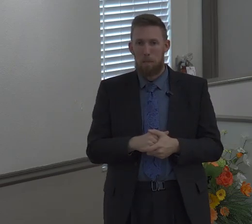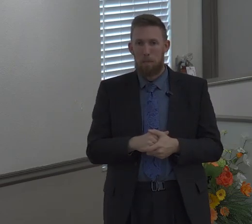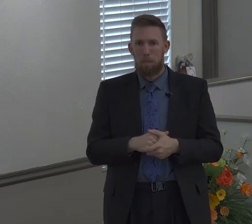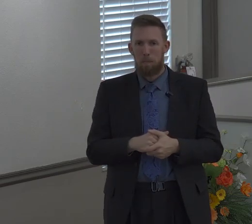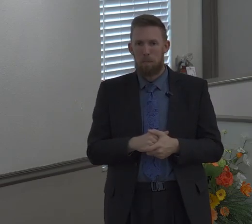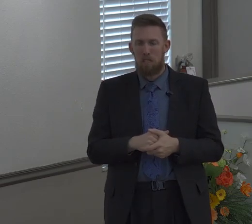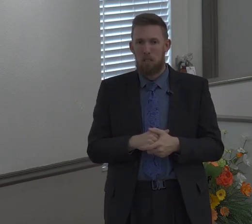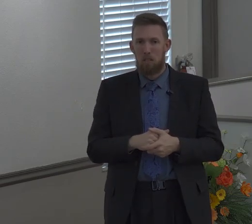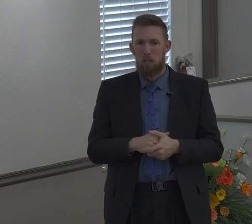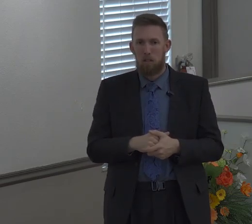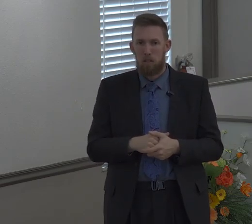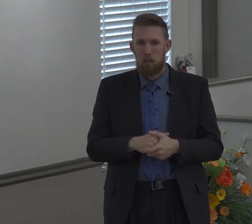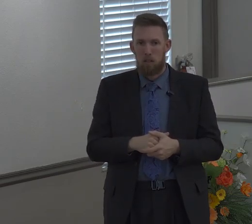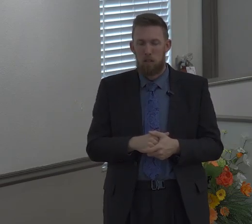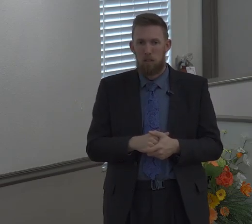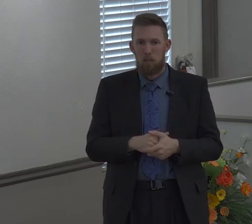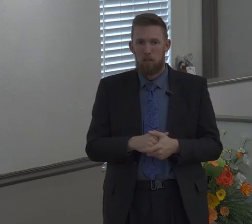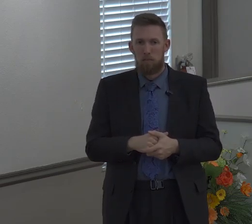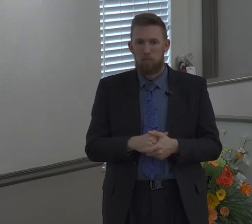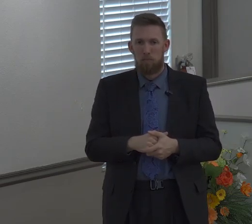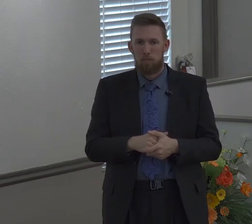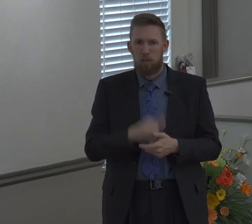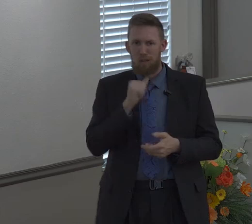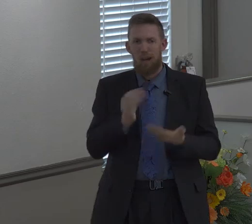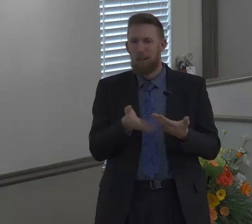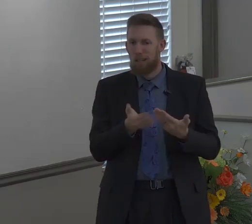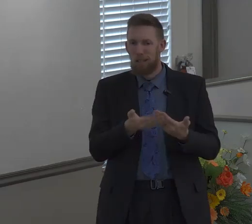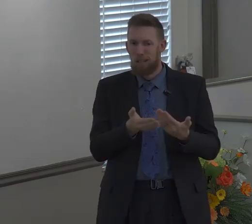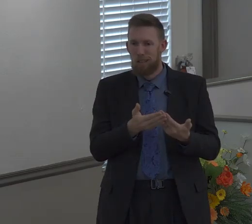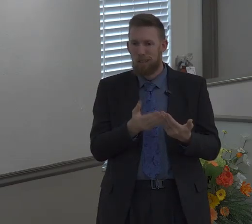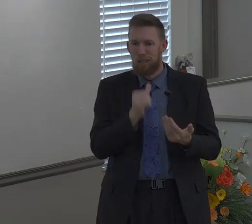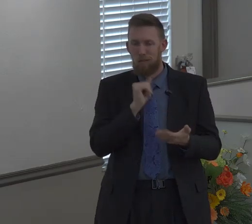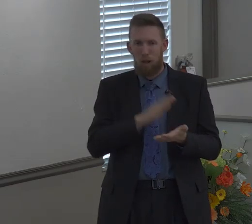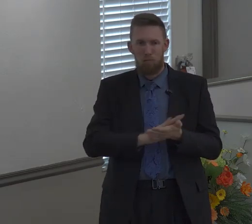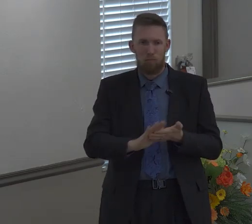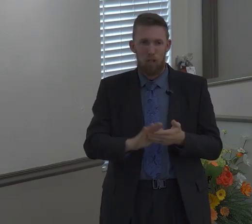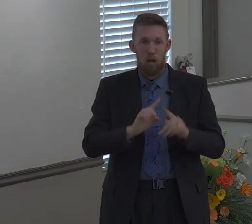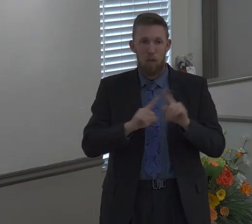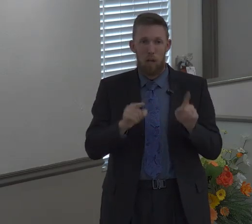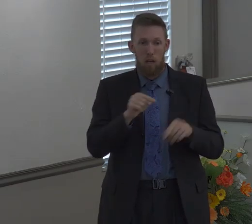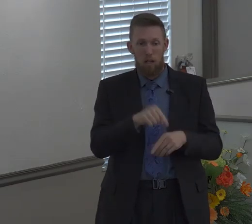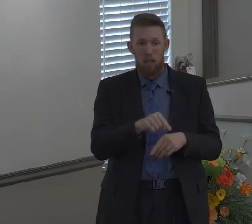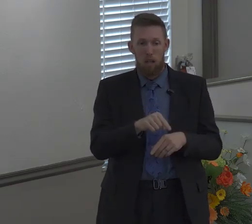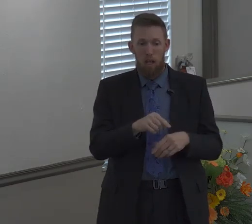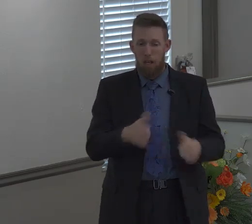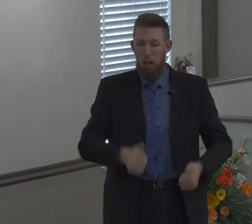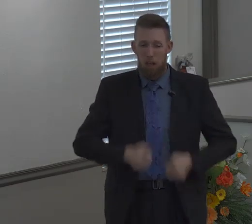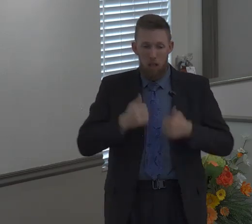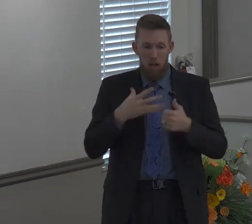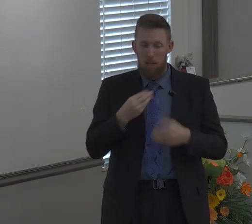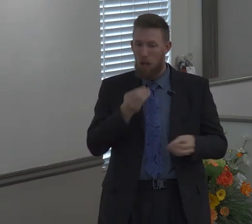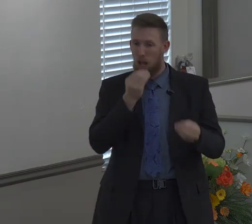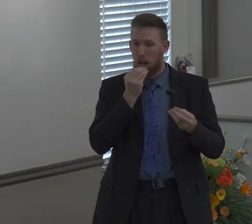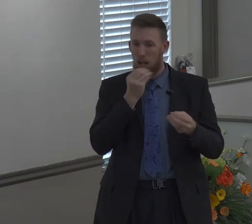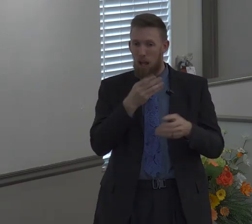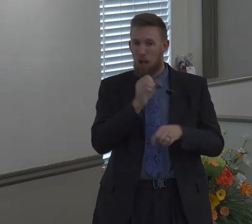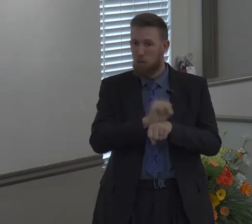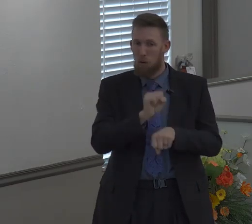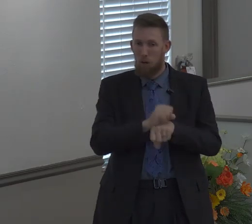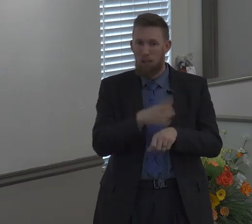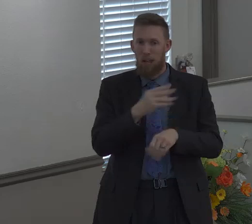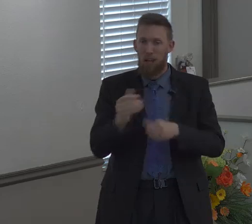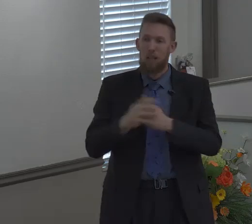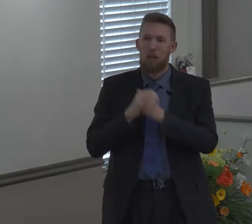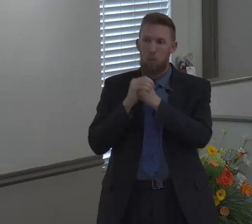to transport them. It was rather an inconvenient life. But somehow through it all, they lived, they ate,